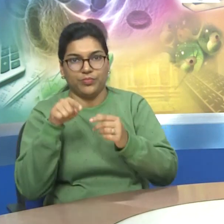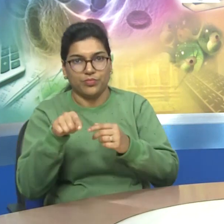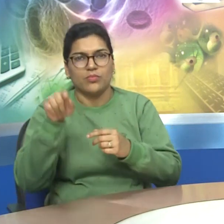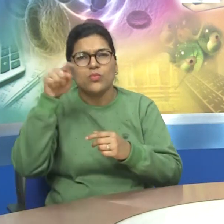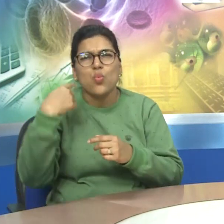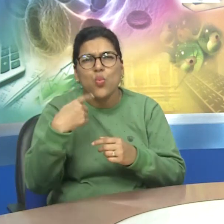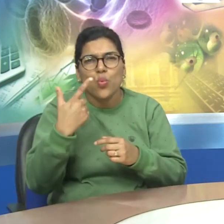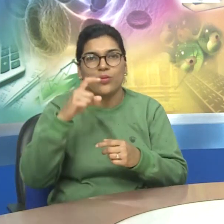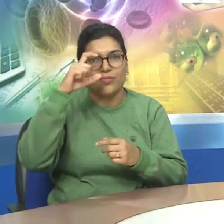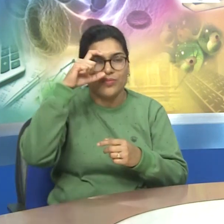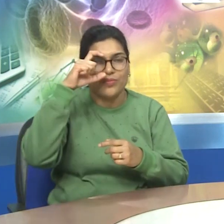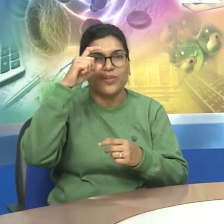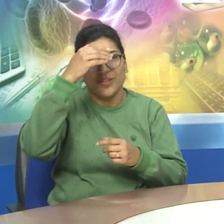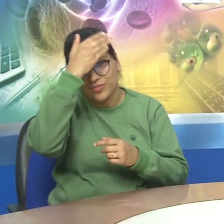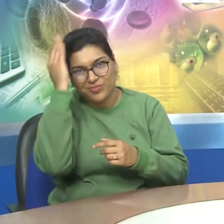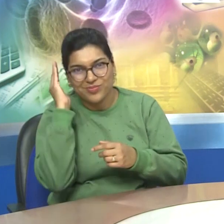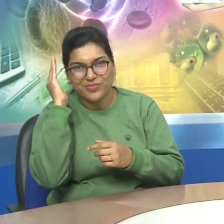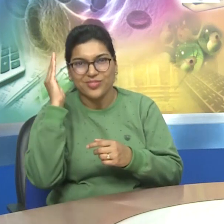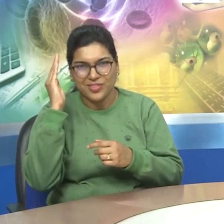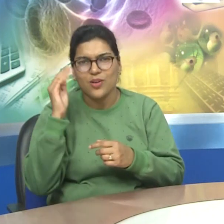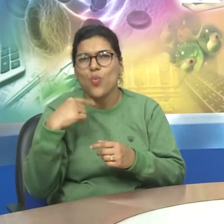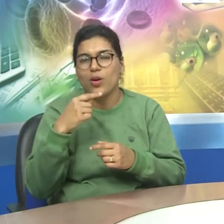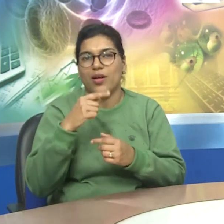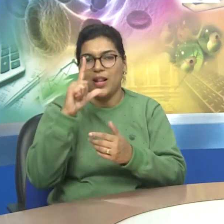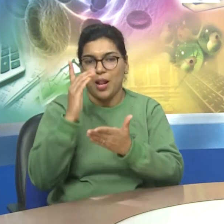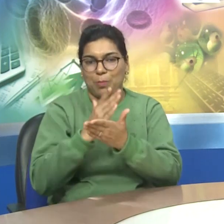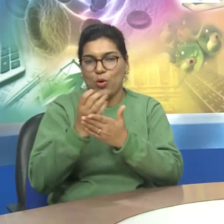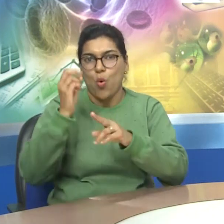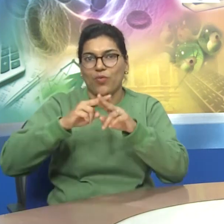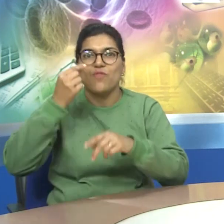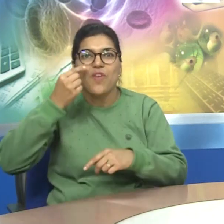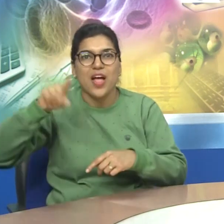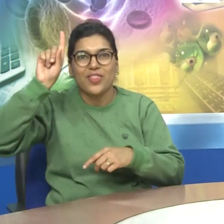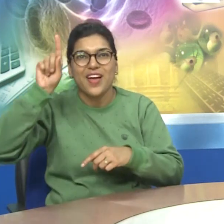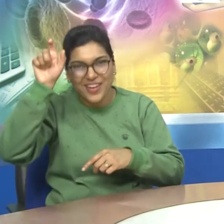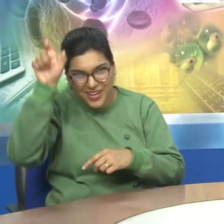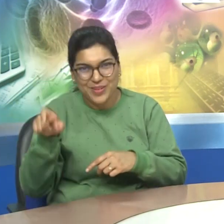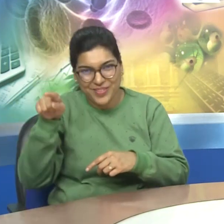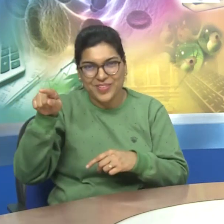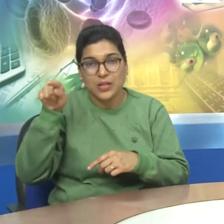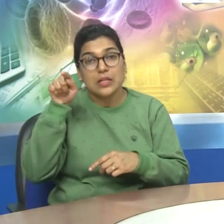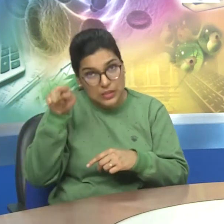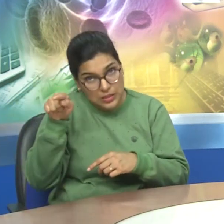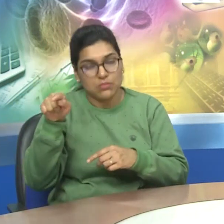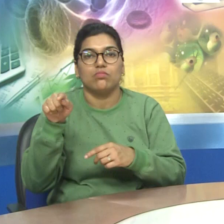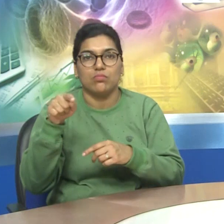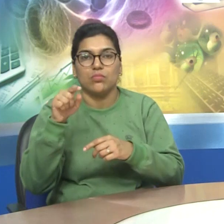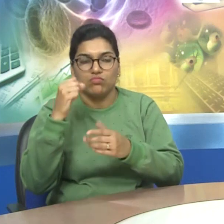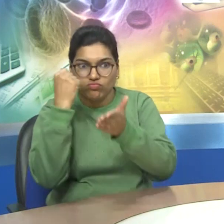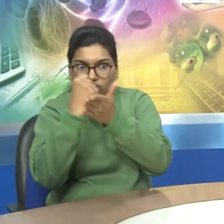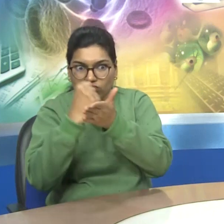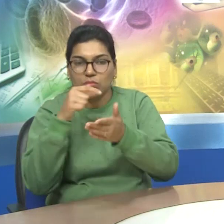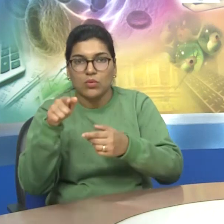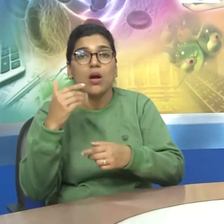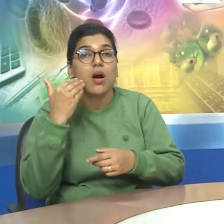S.R. Ranganathan. This is his sign name. We already have read in the